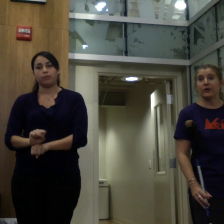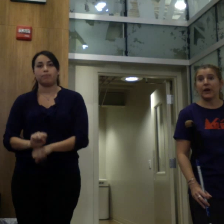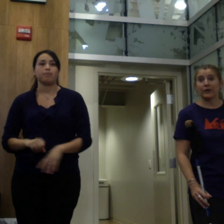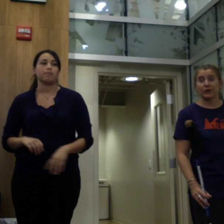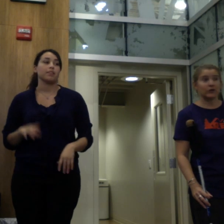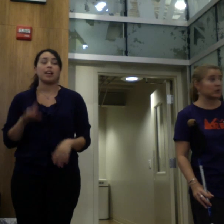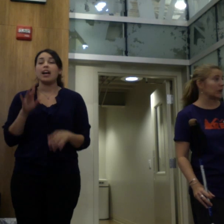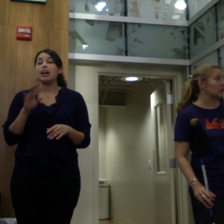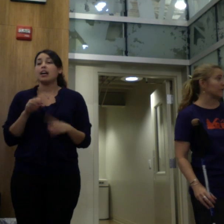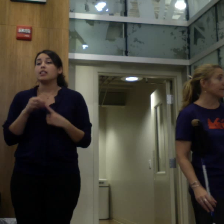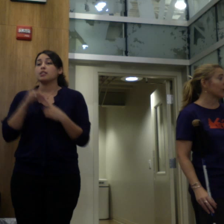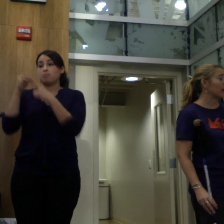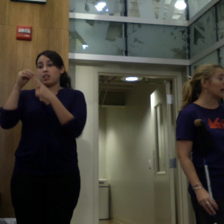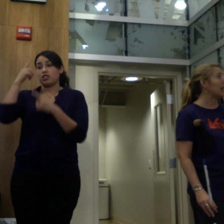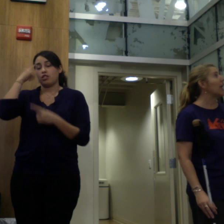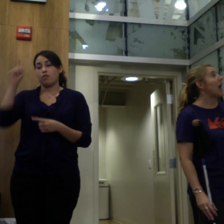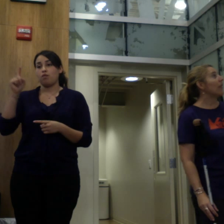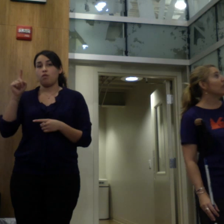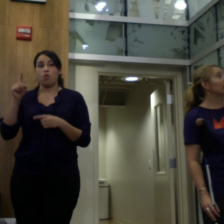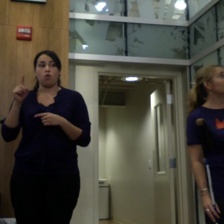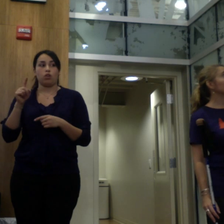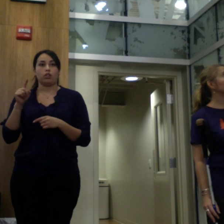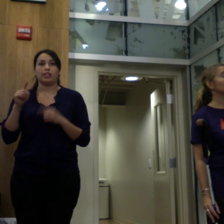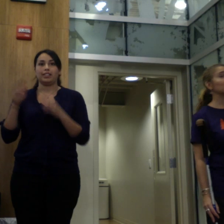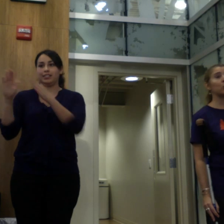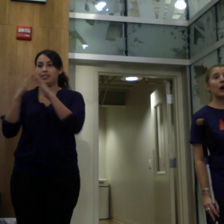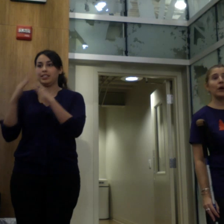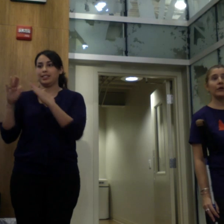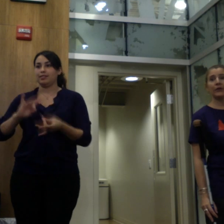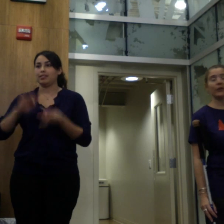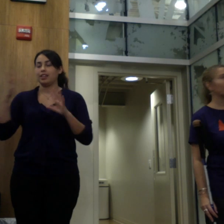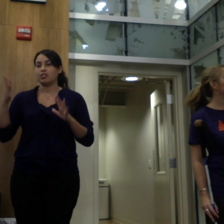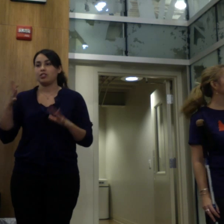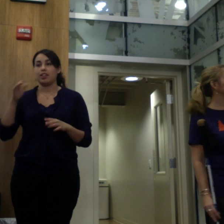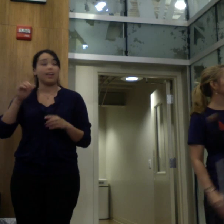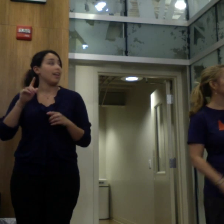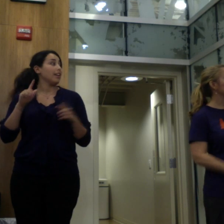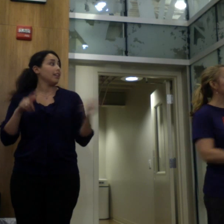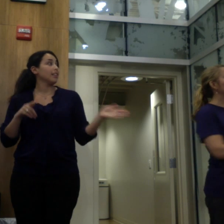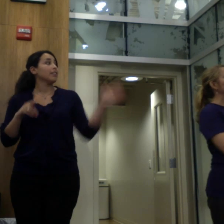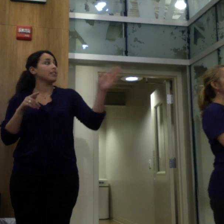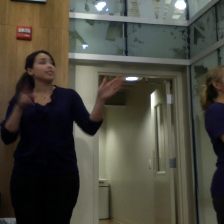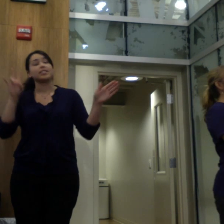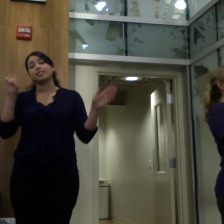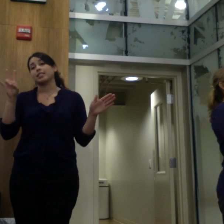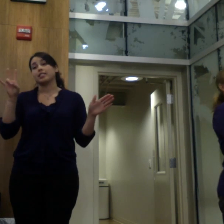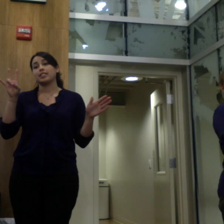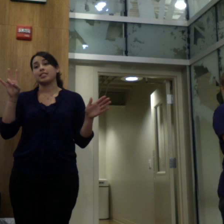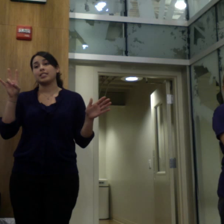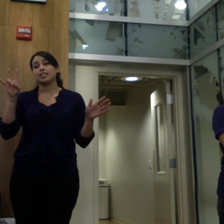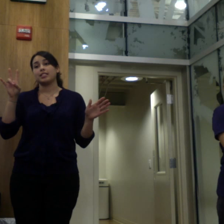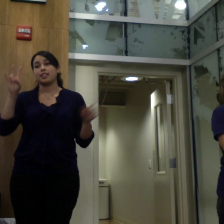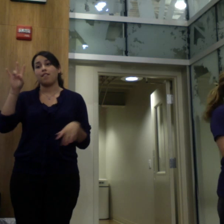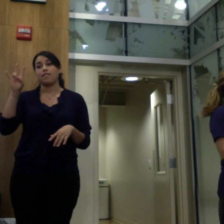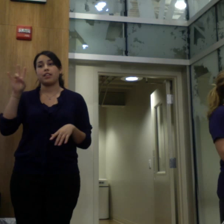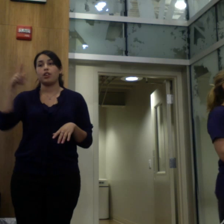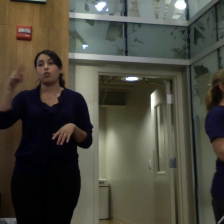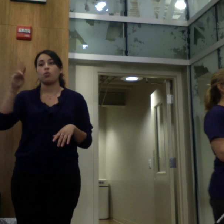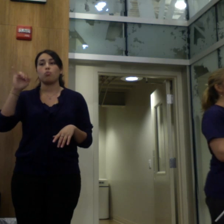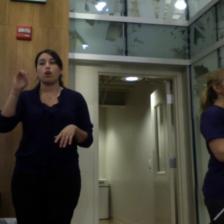to a disastrous situation, all right? And then the 7 priorities of survival. PMA stands for positive